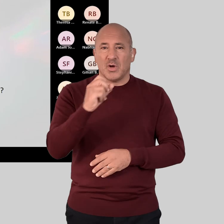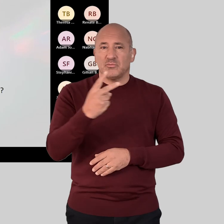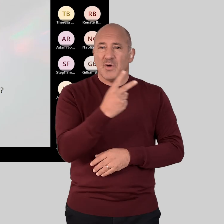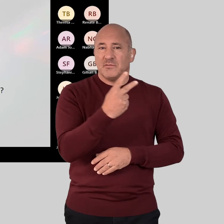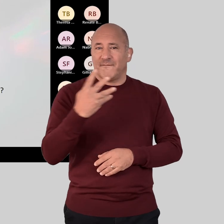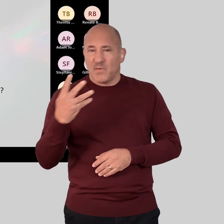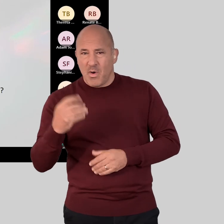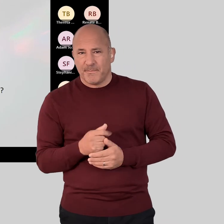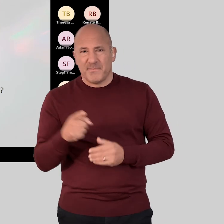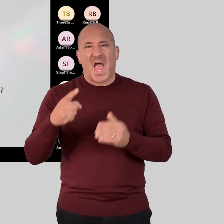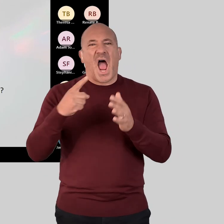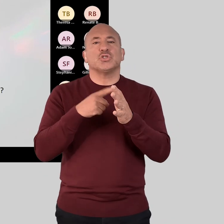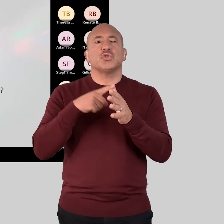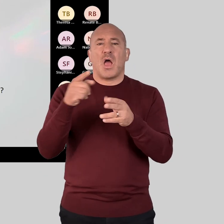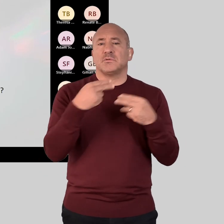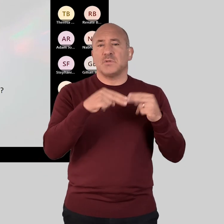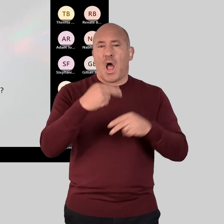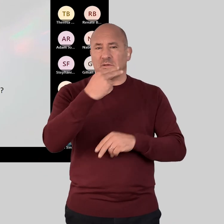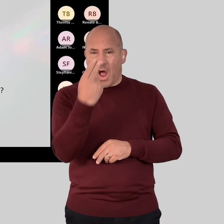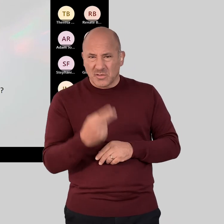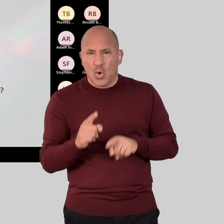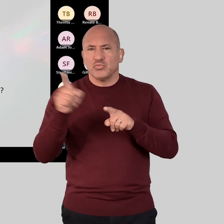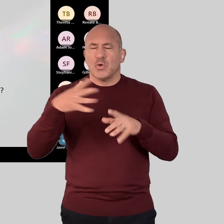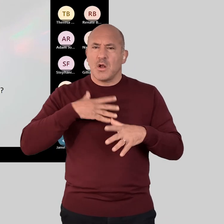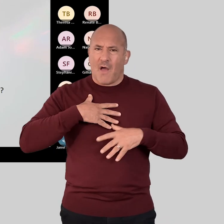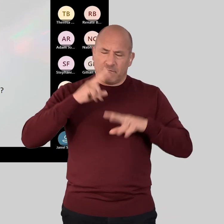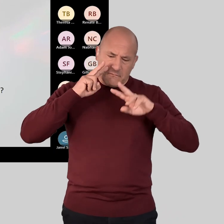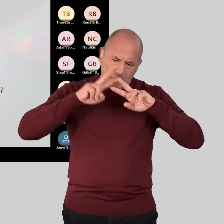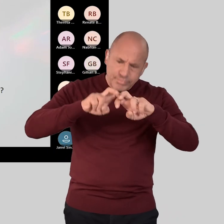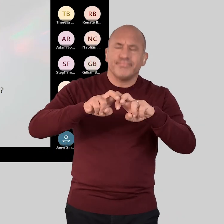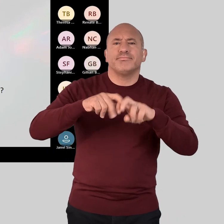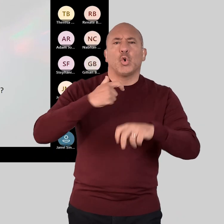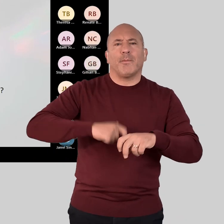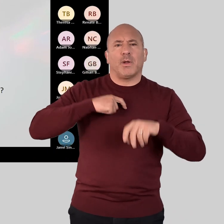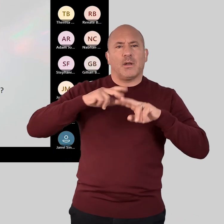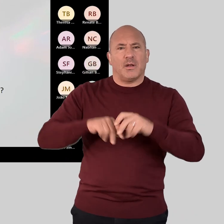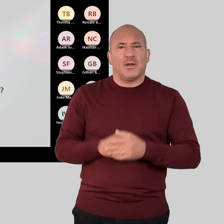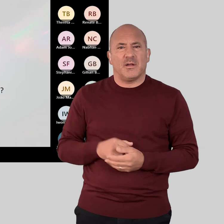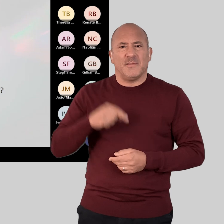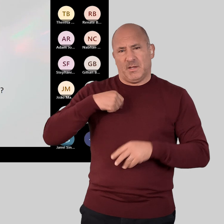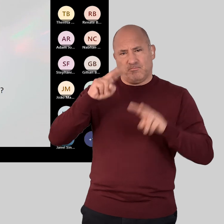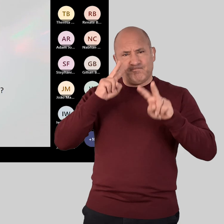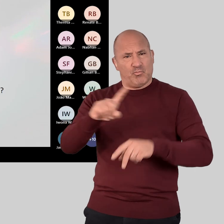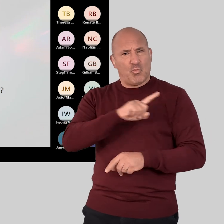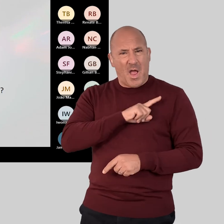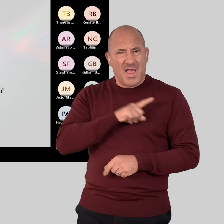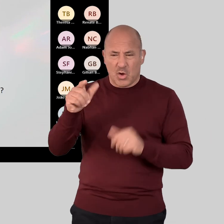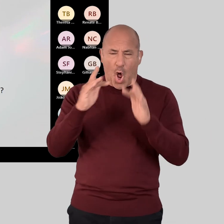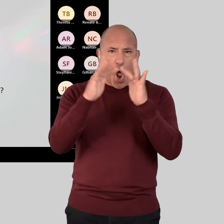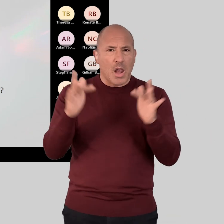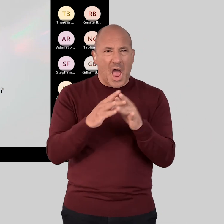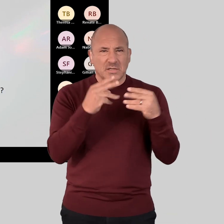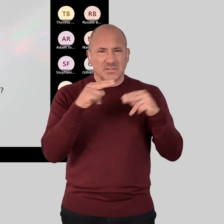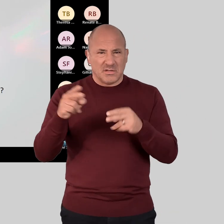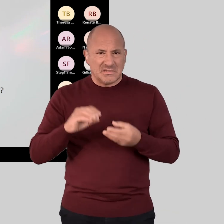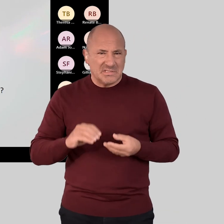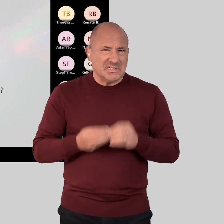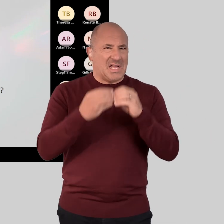Anjana is a dance artist and anthropologist with a background in Bharatanatyam. The reason for these observations is that we were